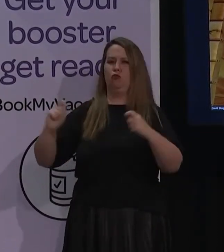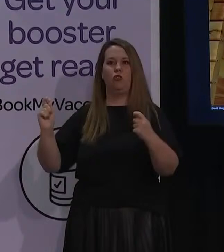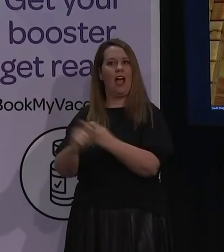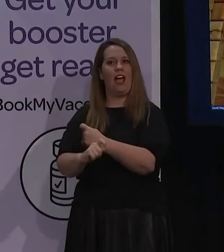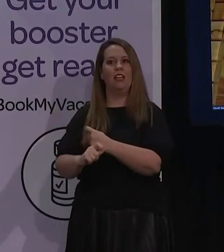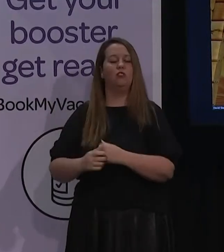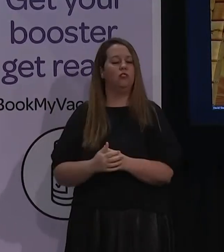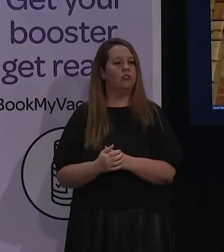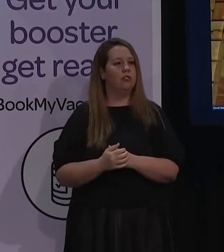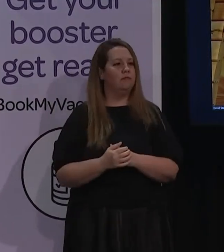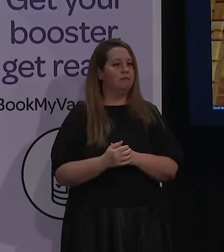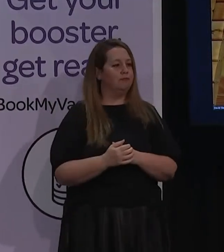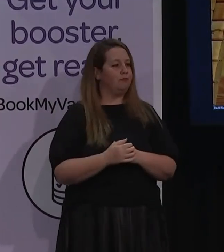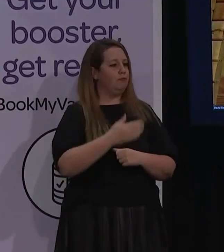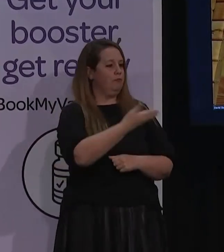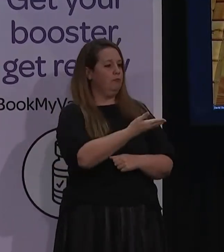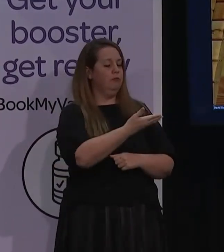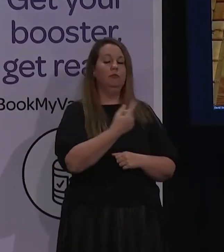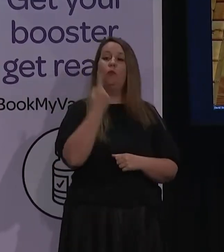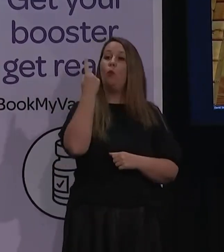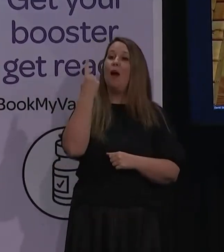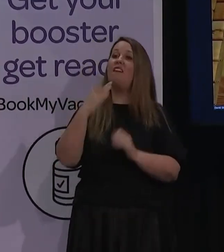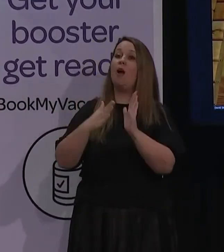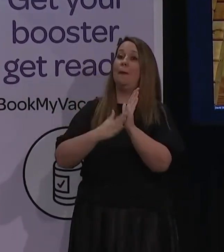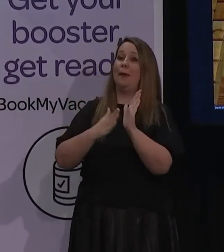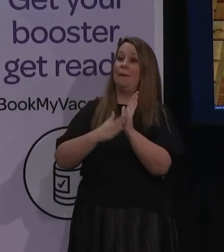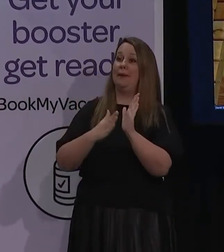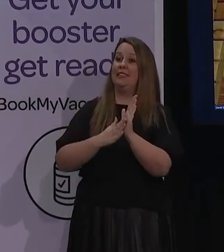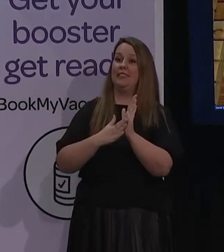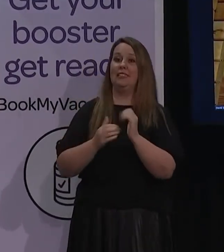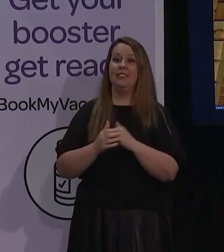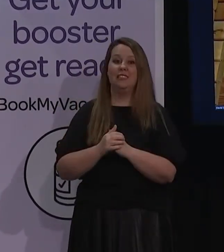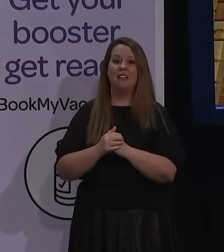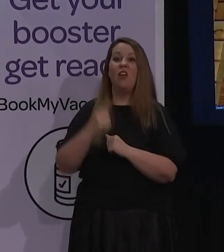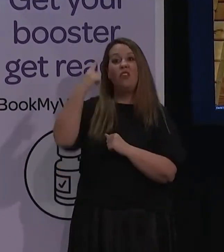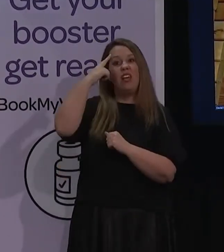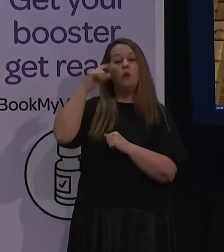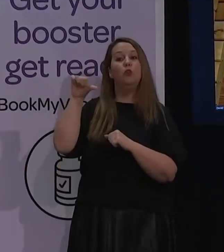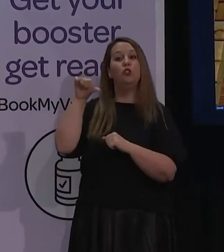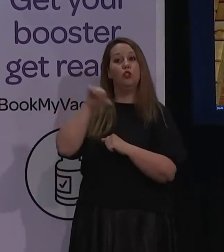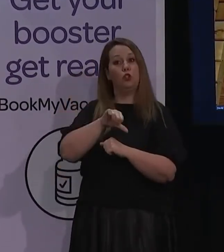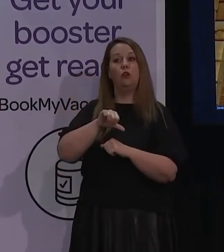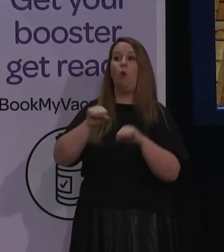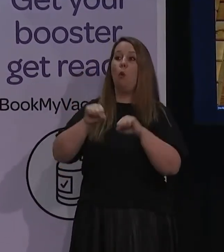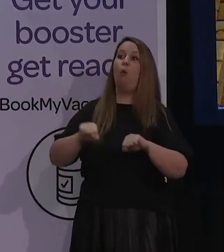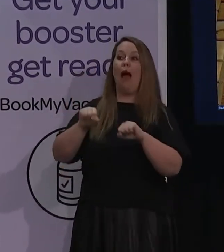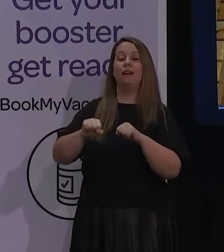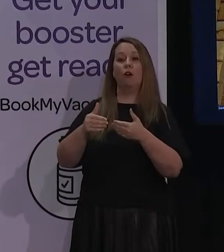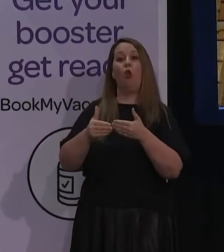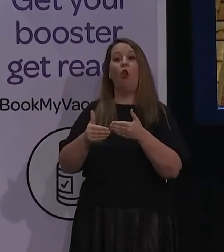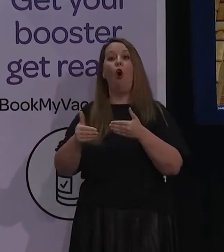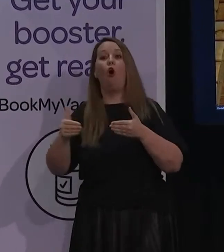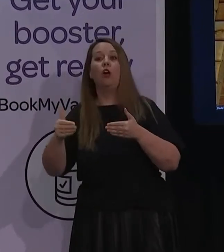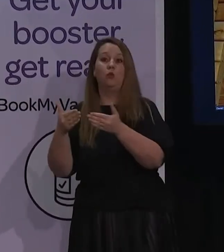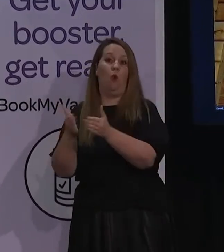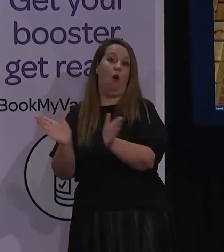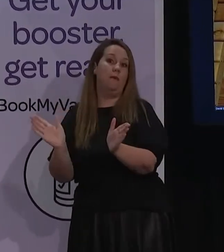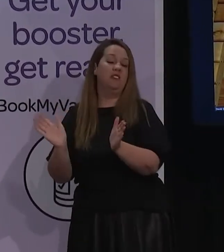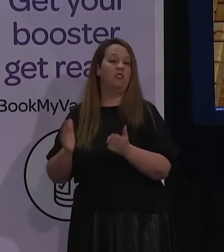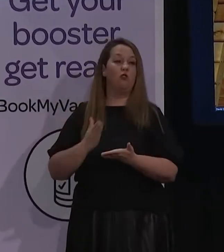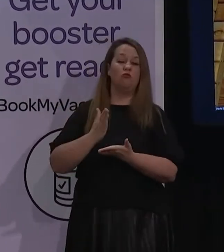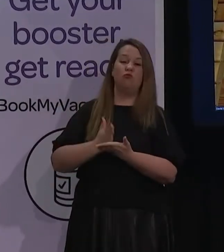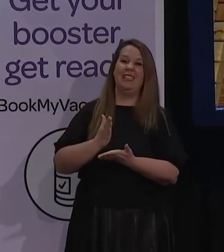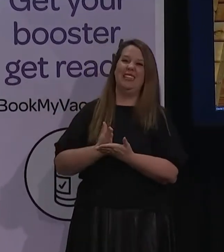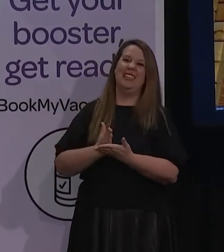that one of our members was actually thinking we should wait a little bit longer. So I don't think this is something that